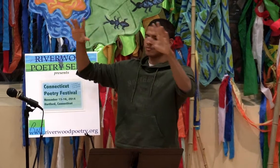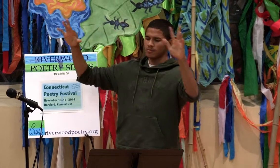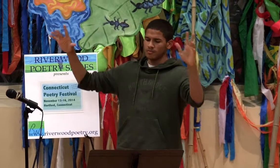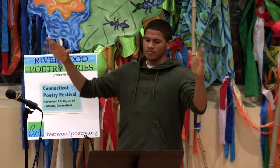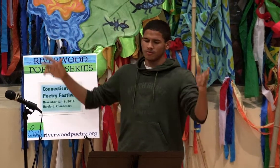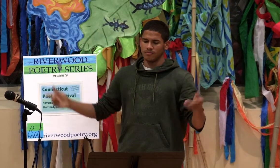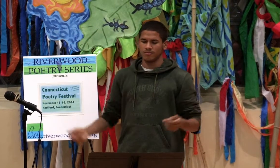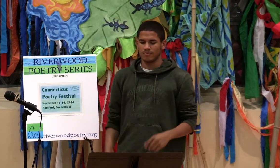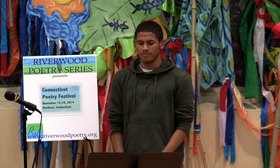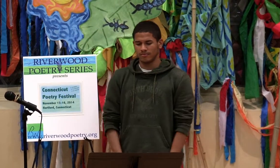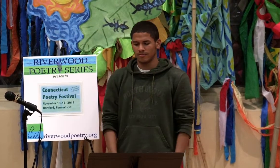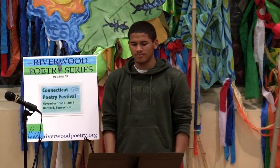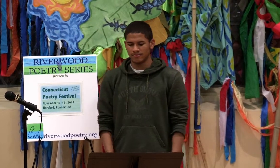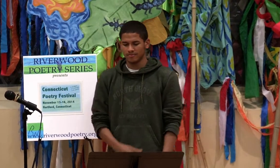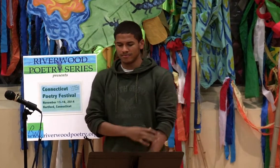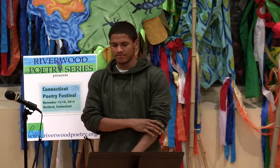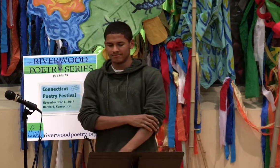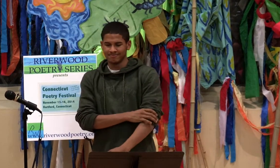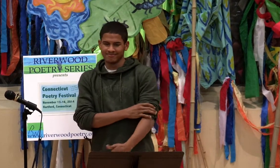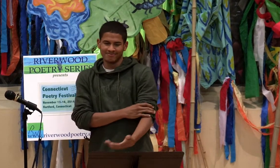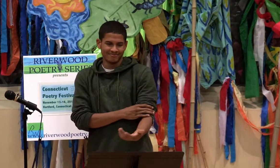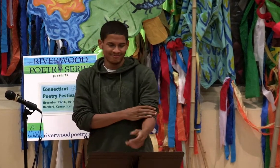light.